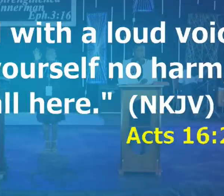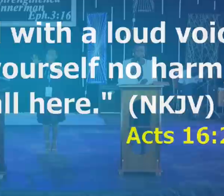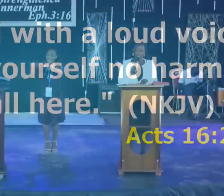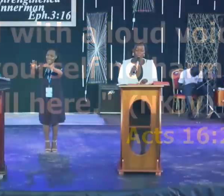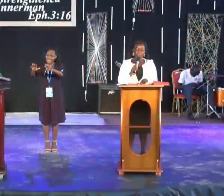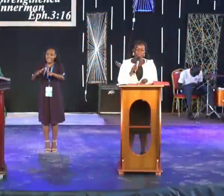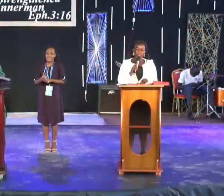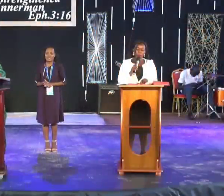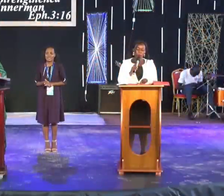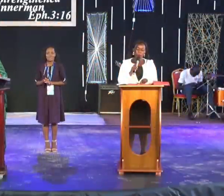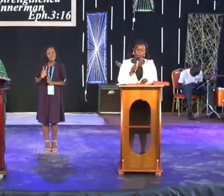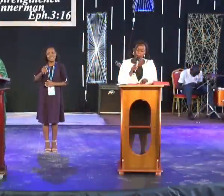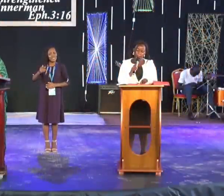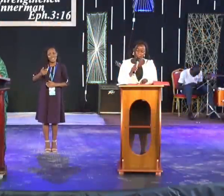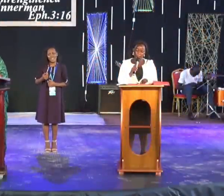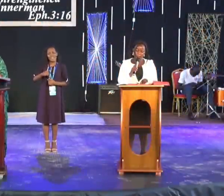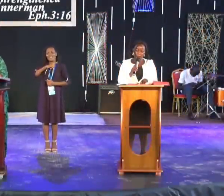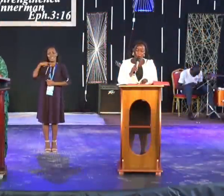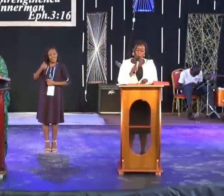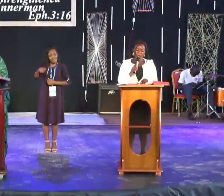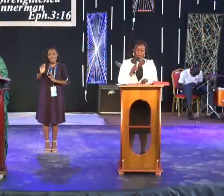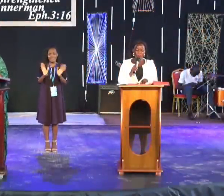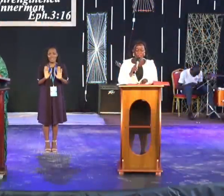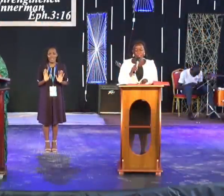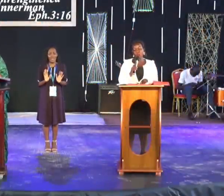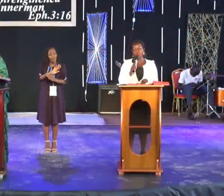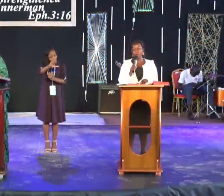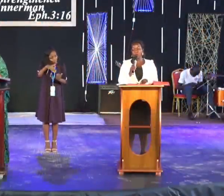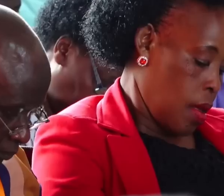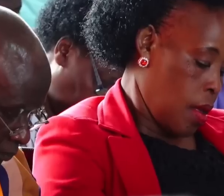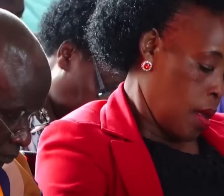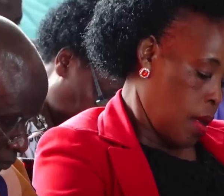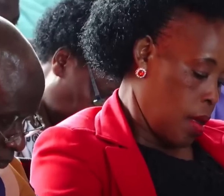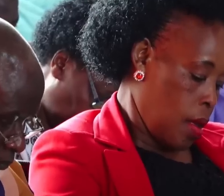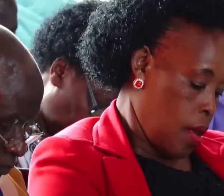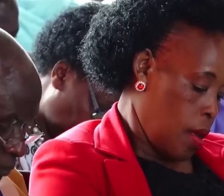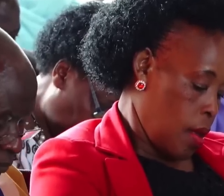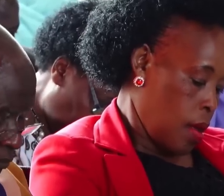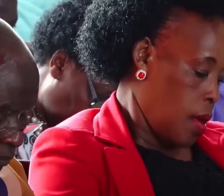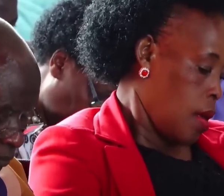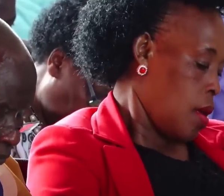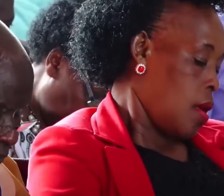n'agamba nti, "Teweekola kabi, kubanga ffenna tuli wano."